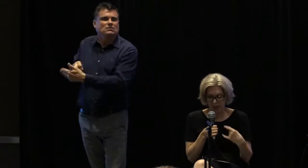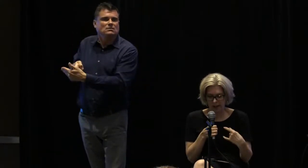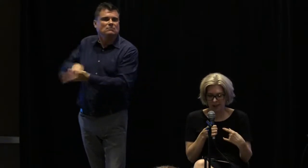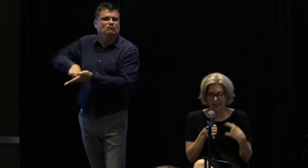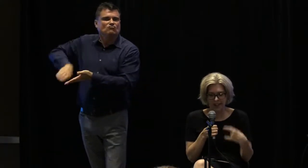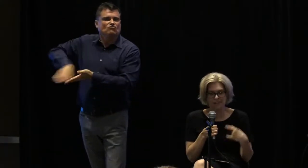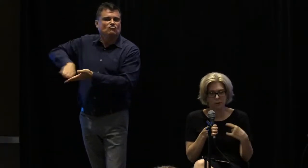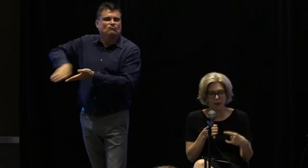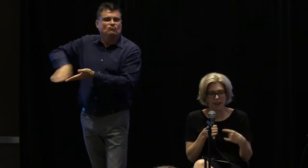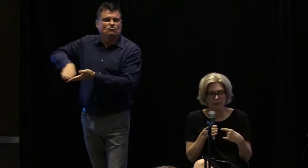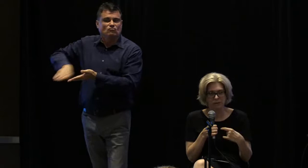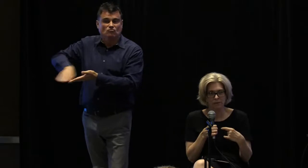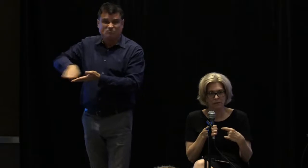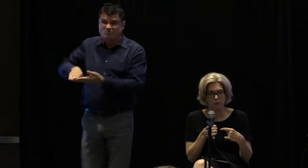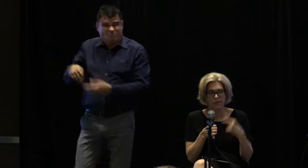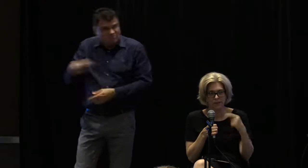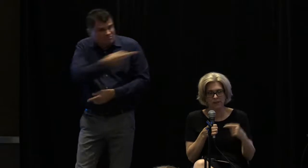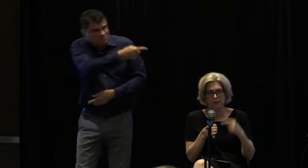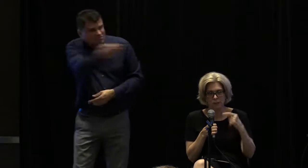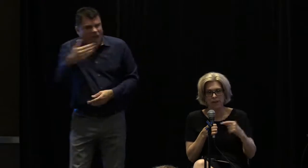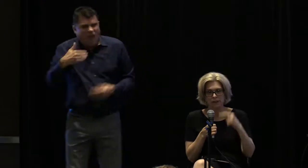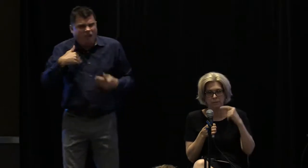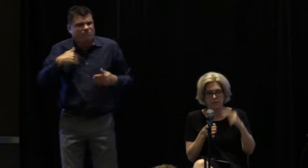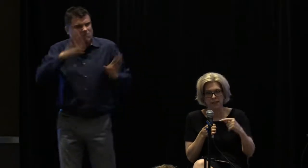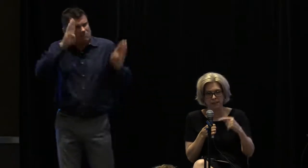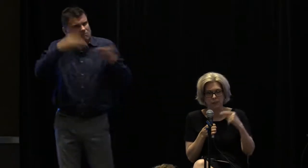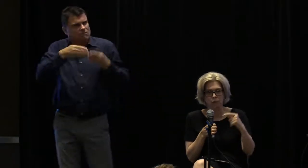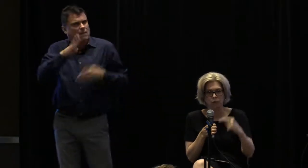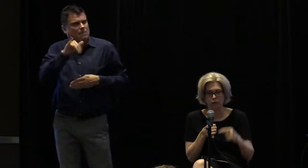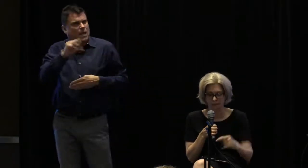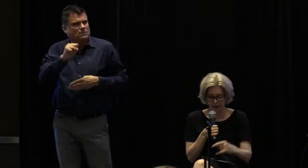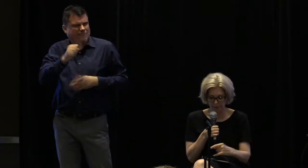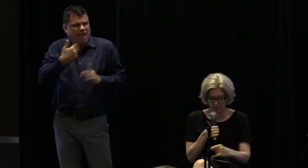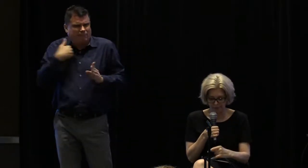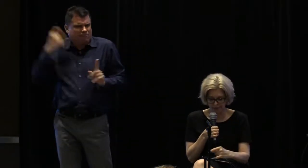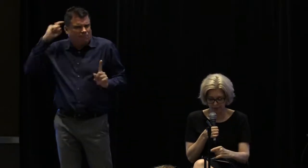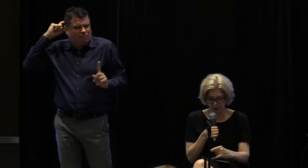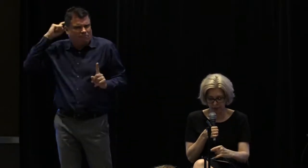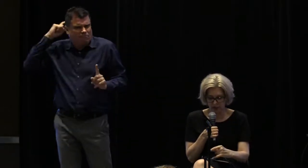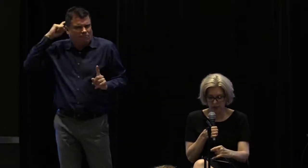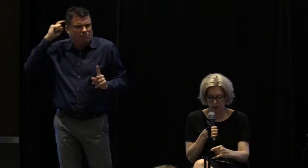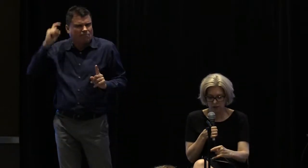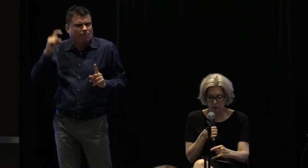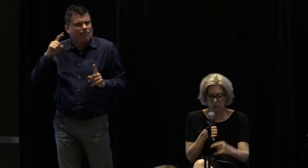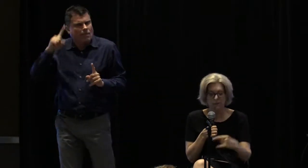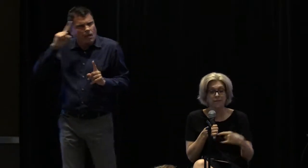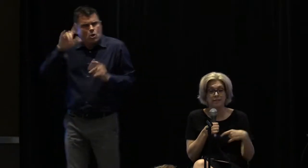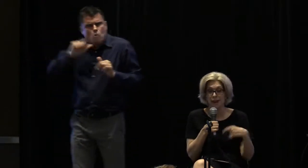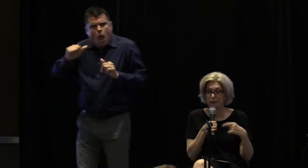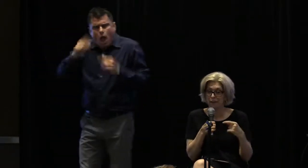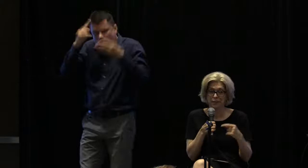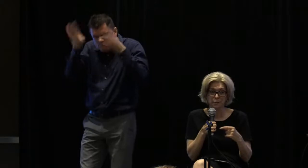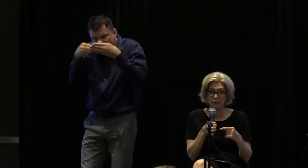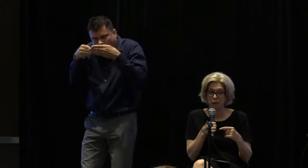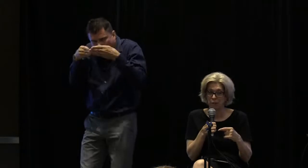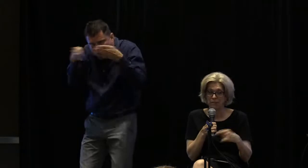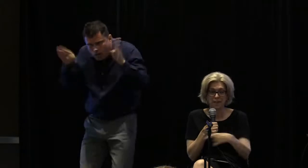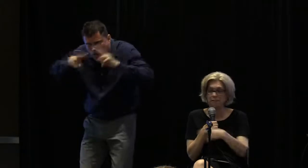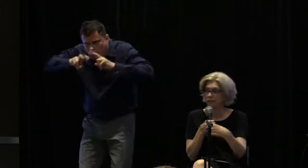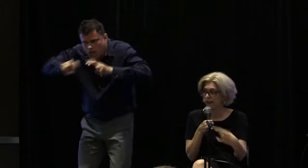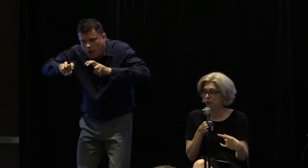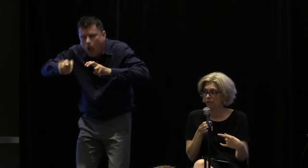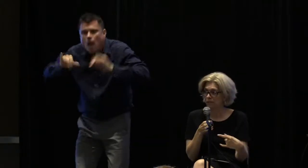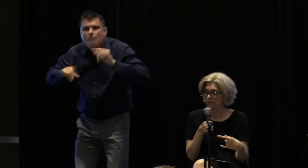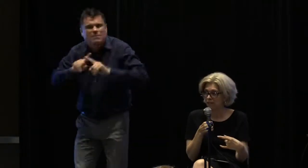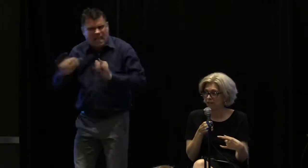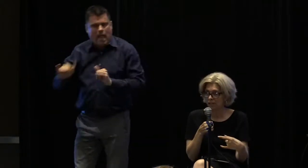And when it gets in the way, we continue to make mistakes over and over again. So moving the dial on these problems,